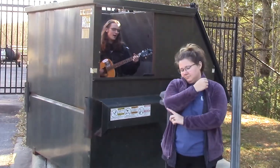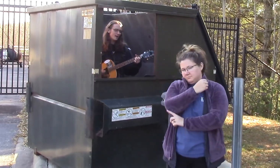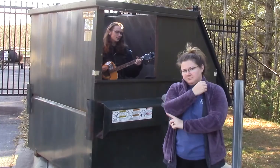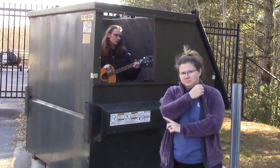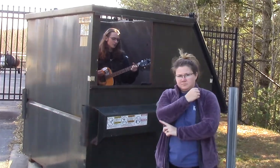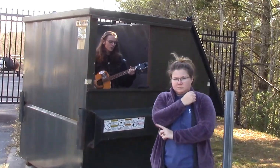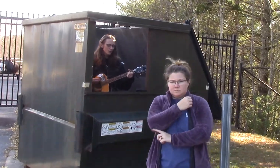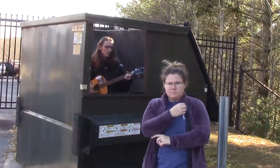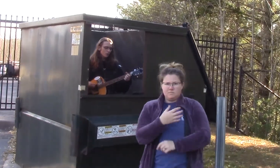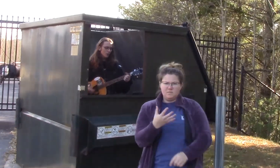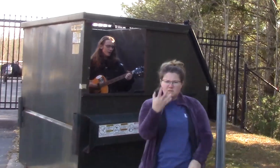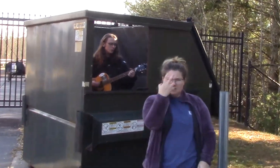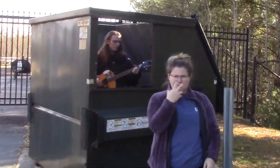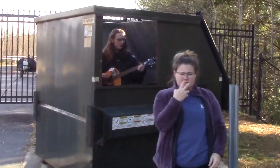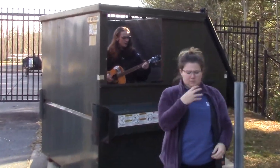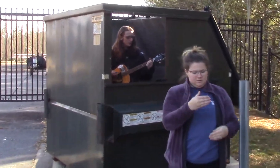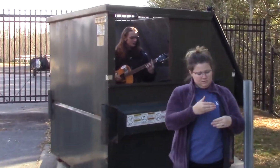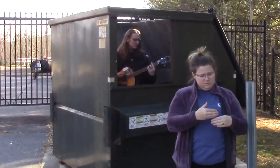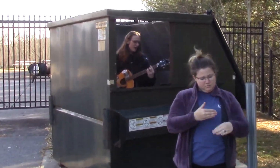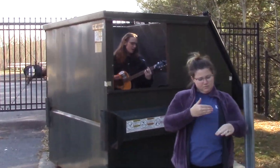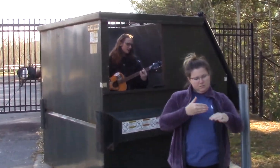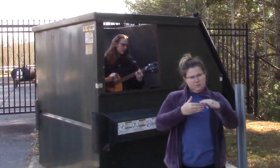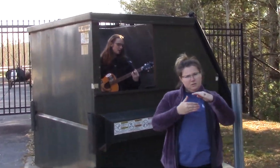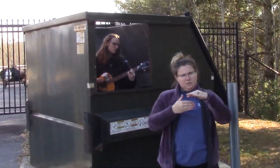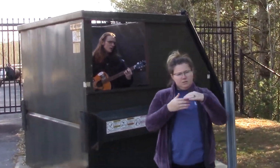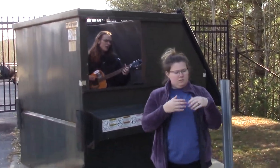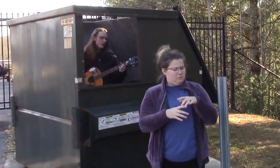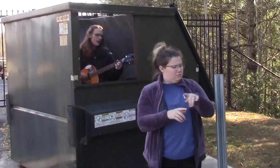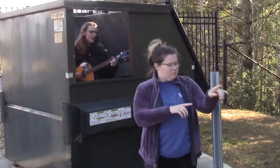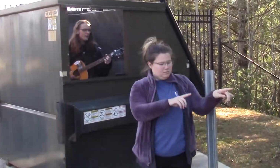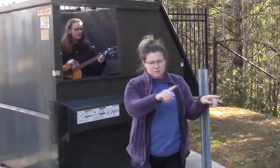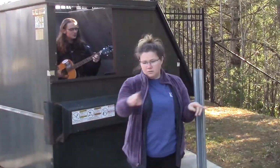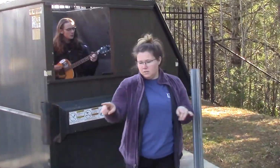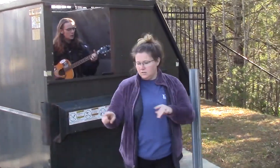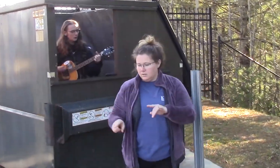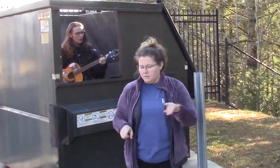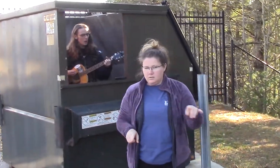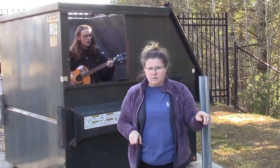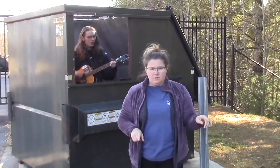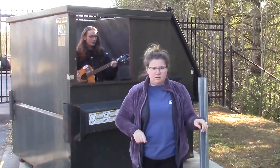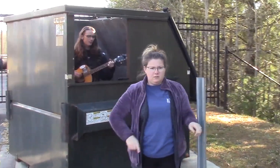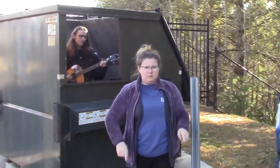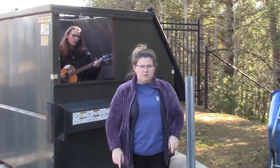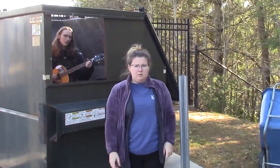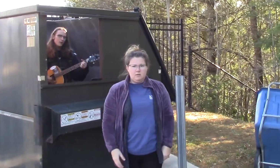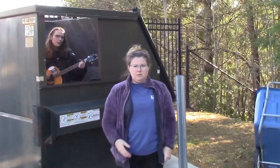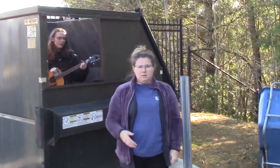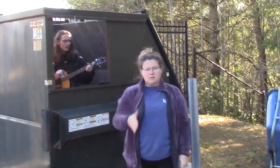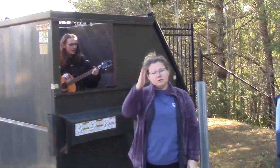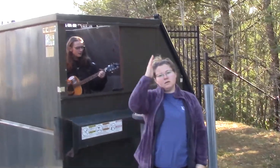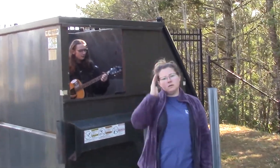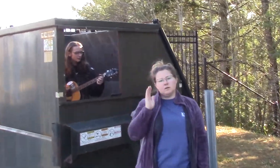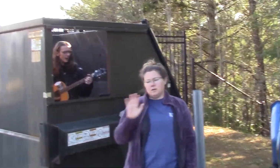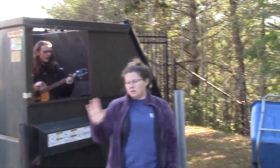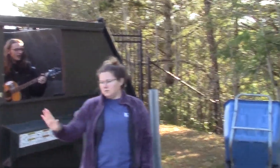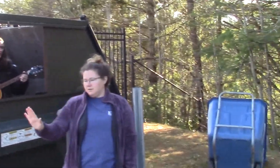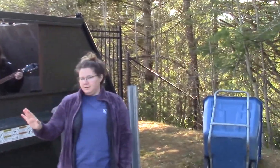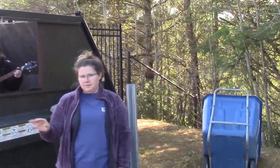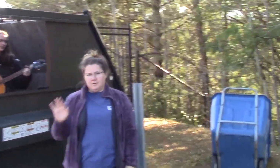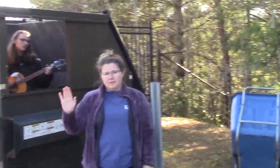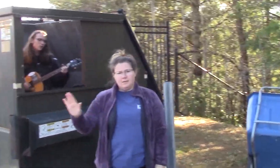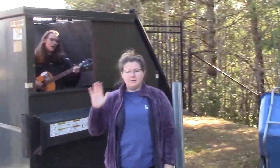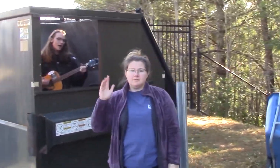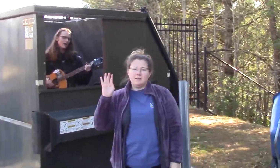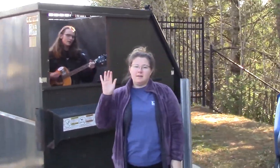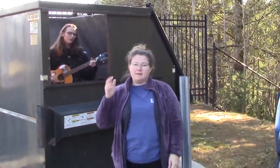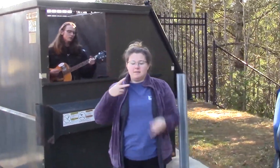the trash. Rage will fill the spaces where there is no law. The hand of God